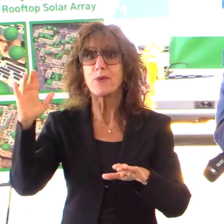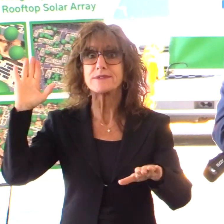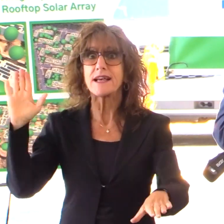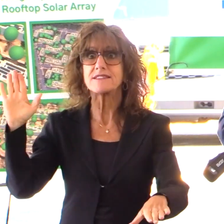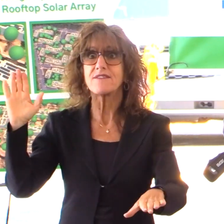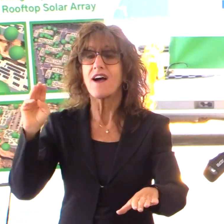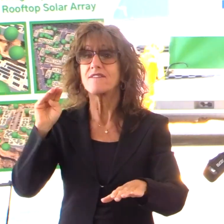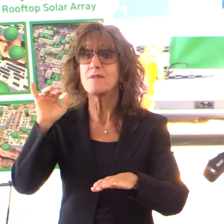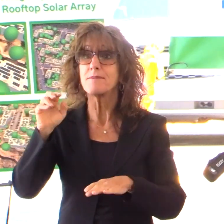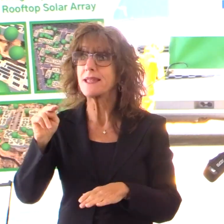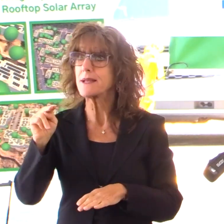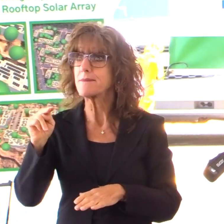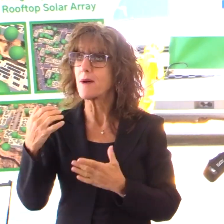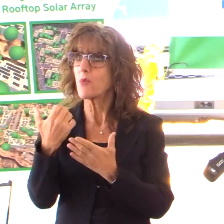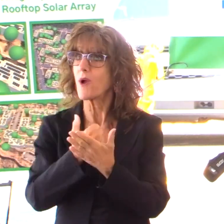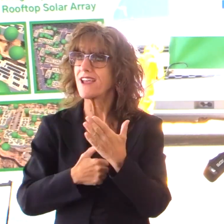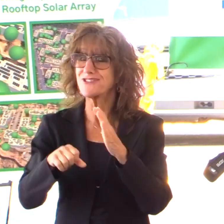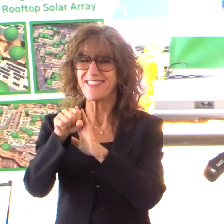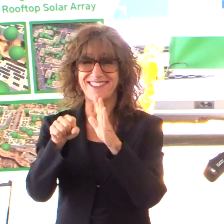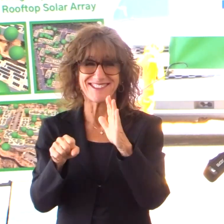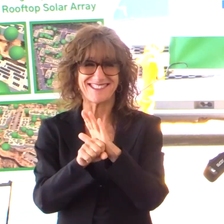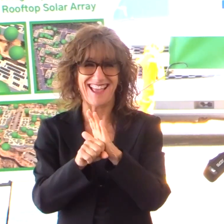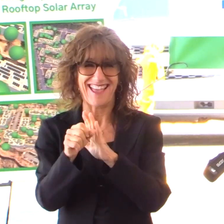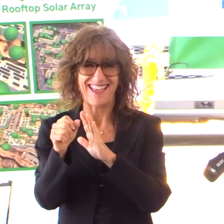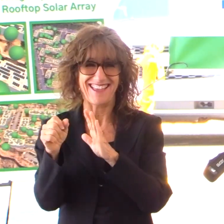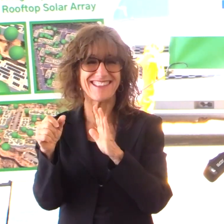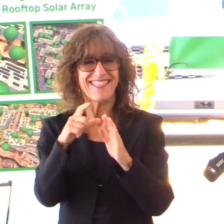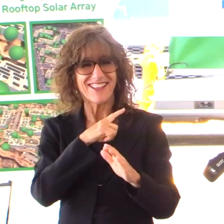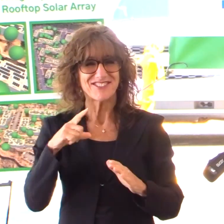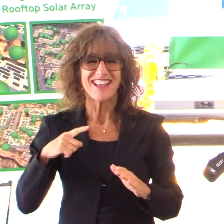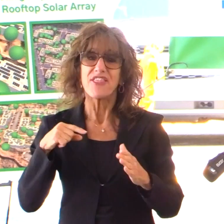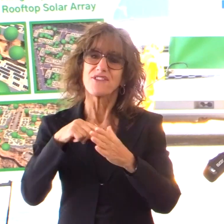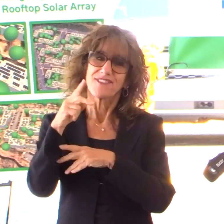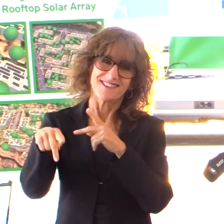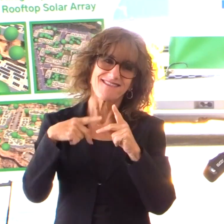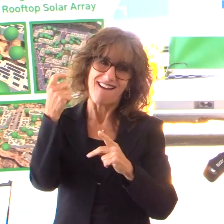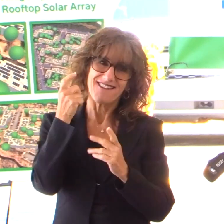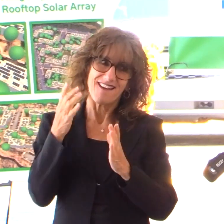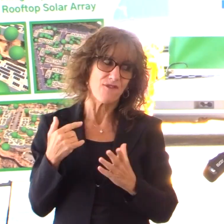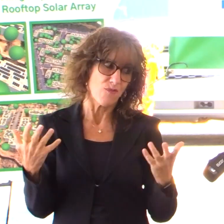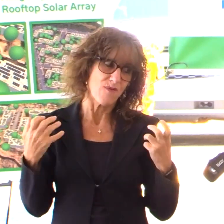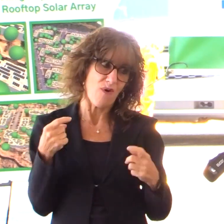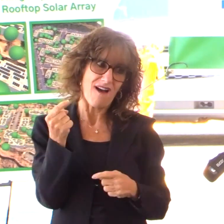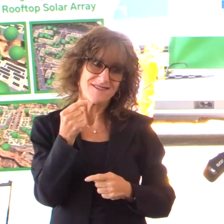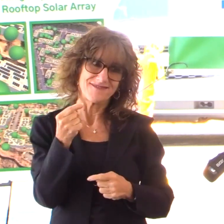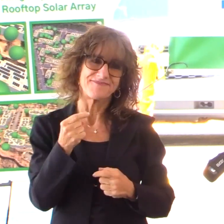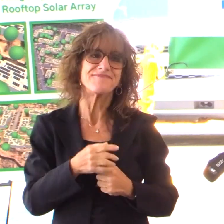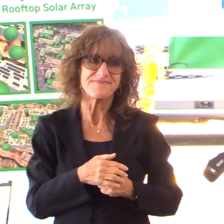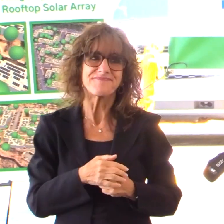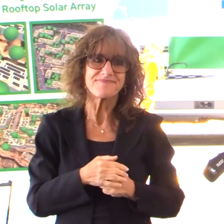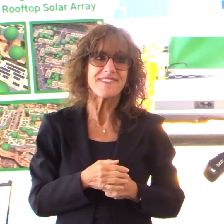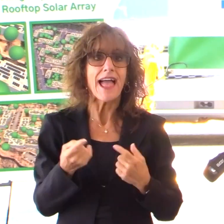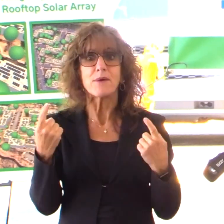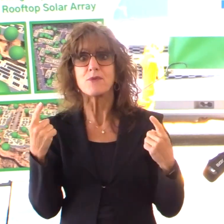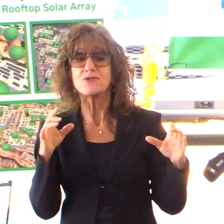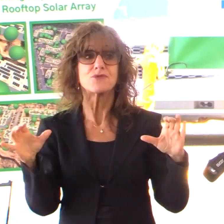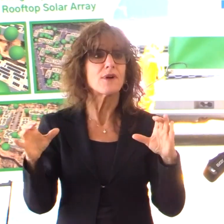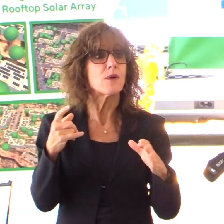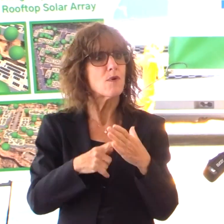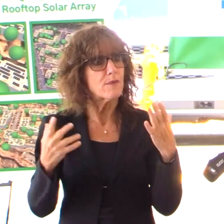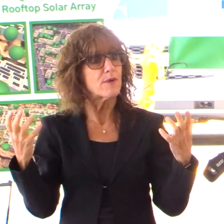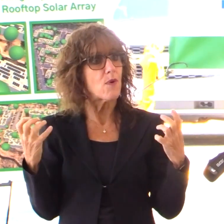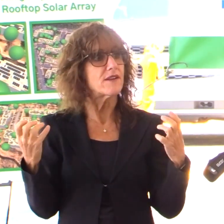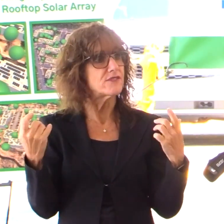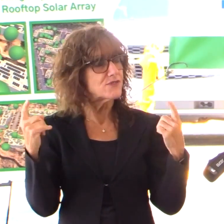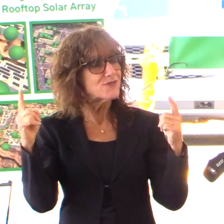on the minimum wage at the state legislature. And this is the kind of governor we wanted, and we're getting done the kind of things we wanted